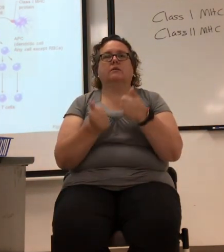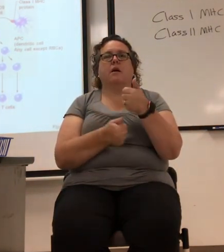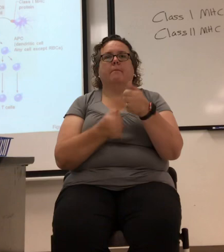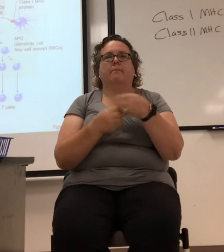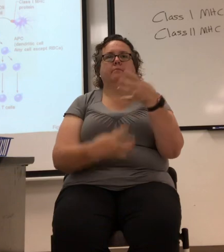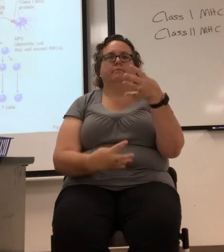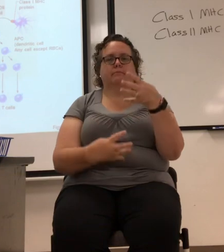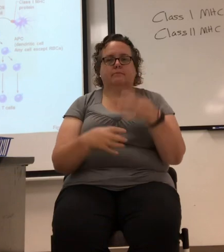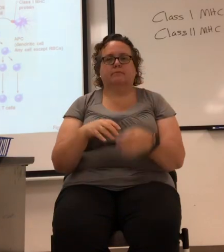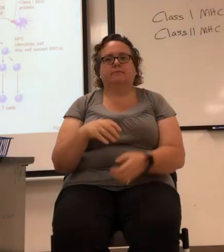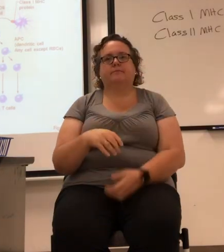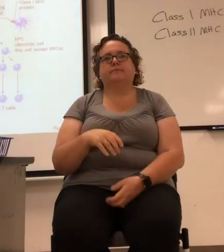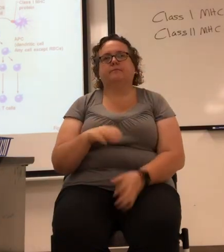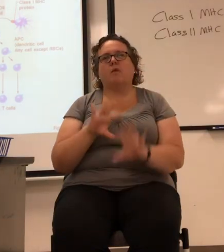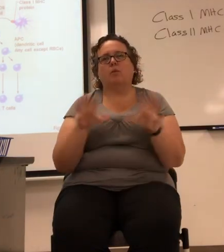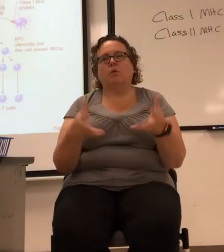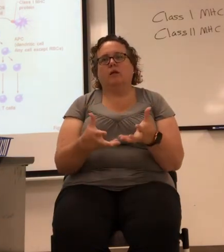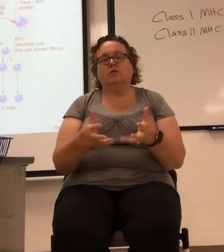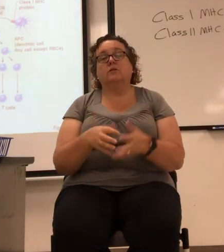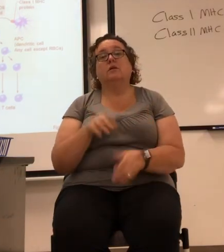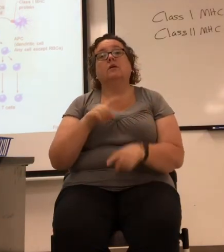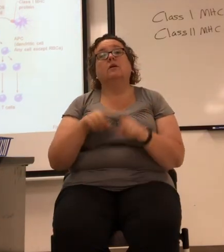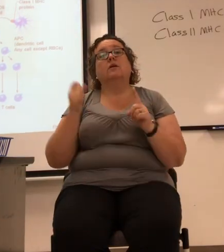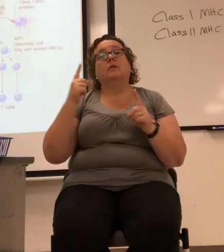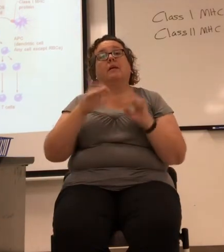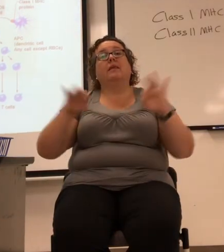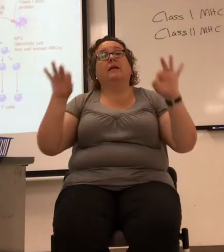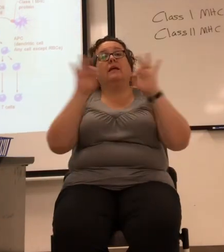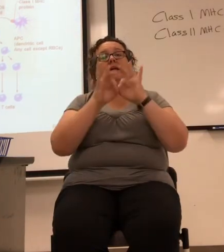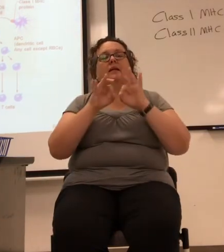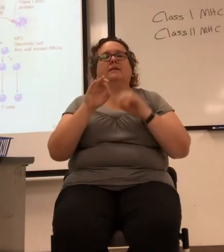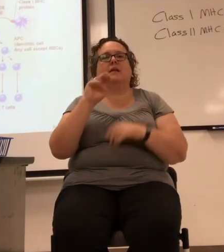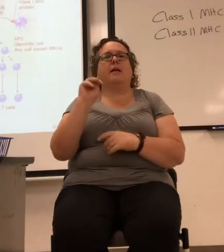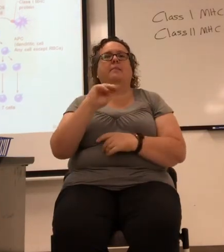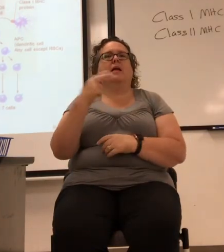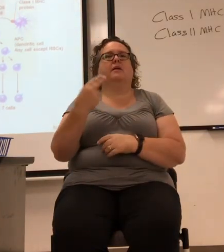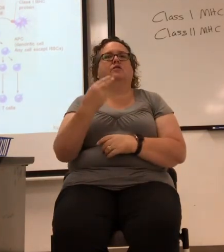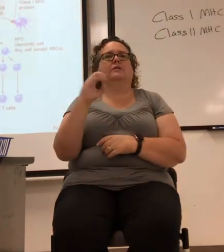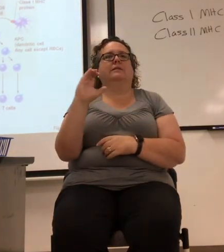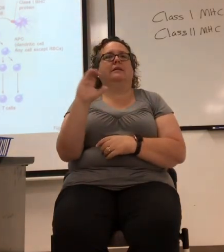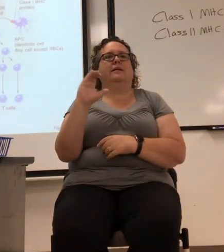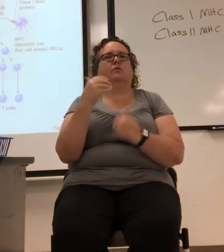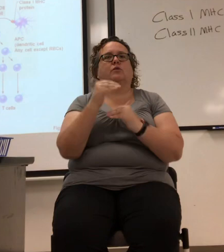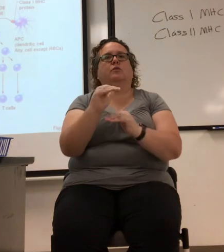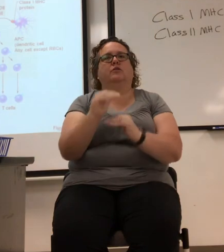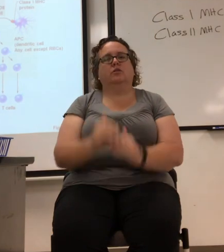subpopulations. Okay. But the key concept is MHC restriction.